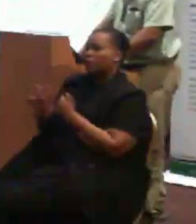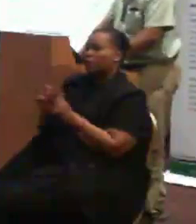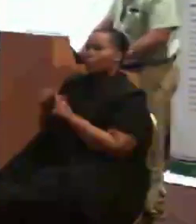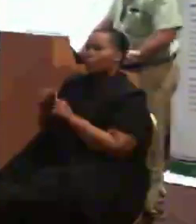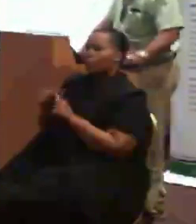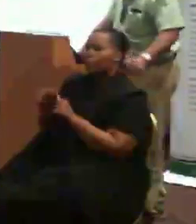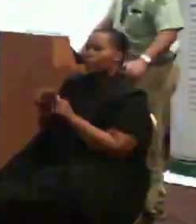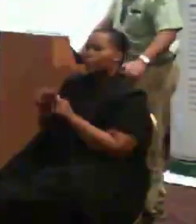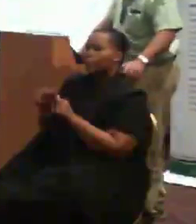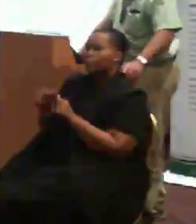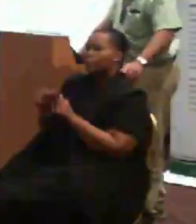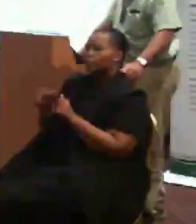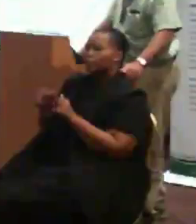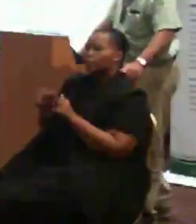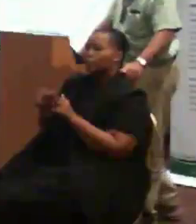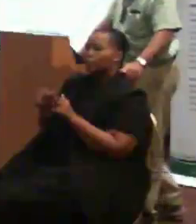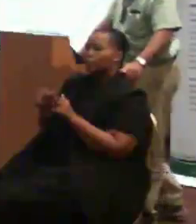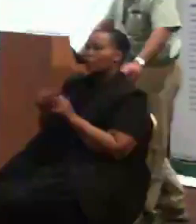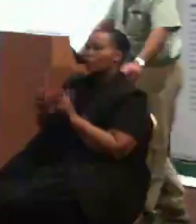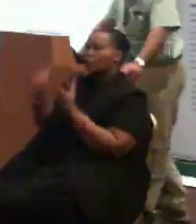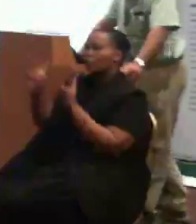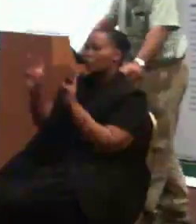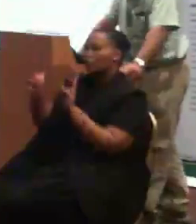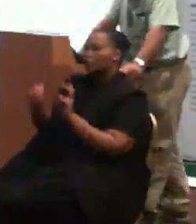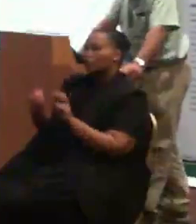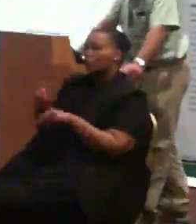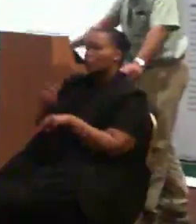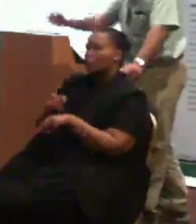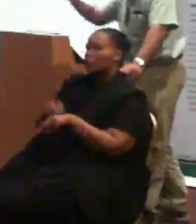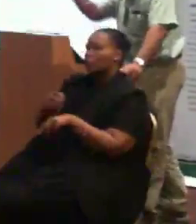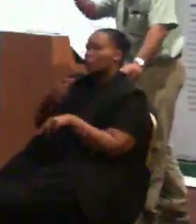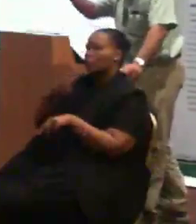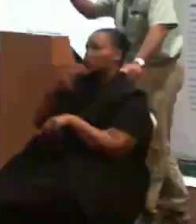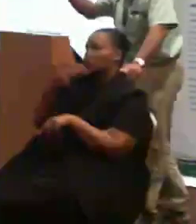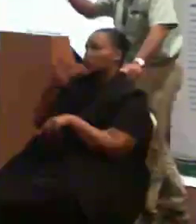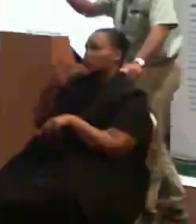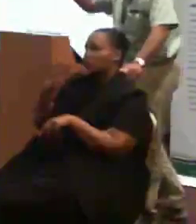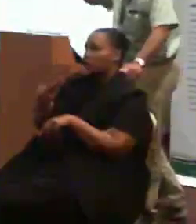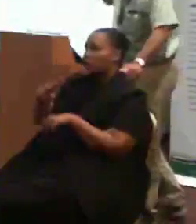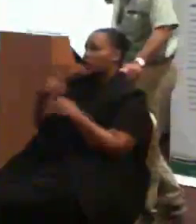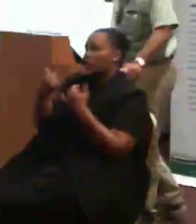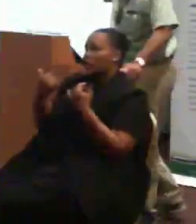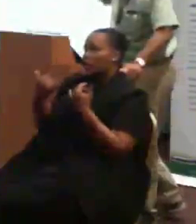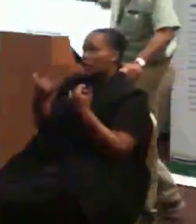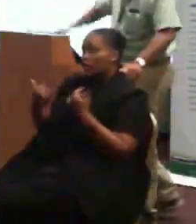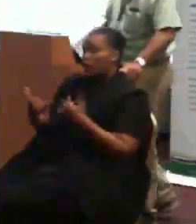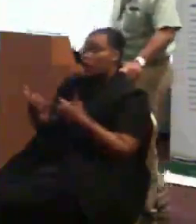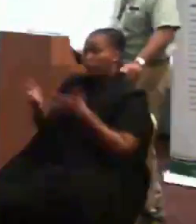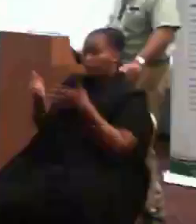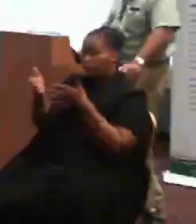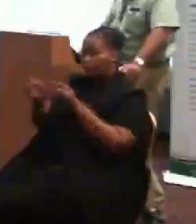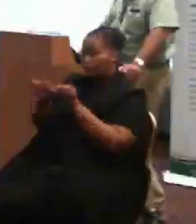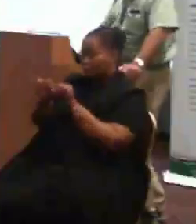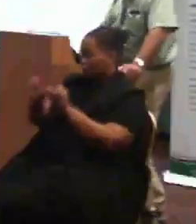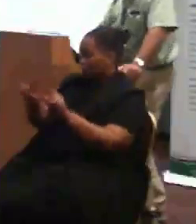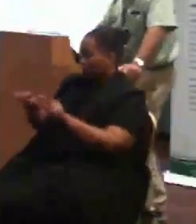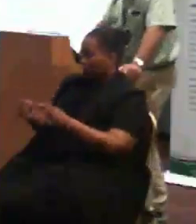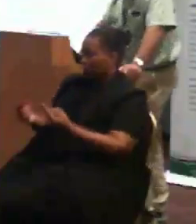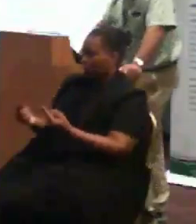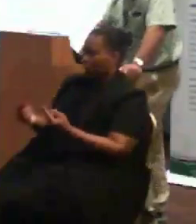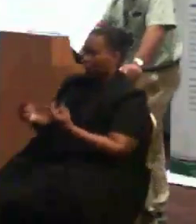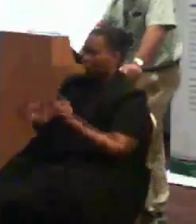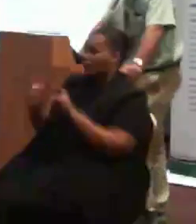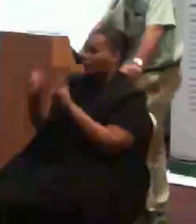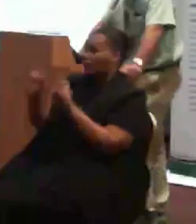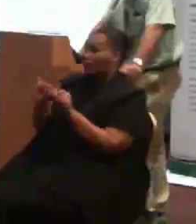Eskom management must recognize that it's the end of the road for Eskom in this current form, on this trend. Eskom can deal